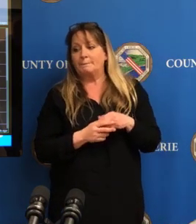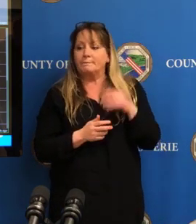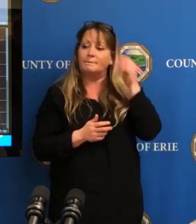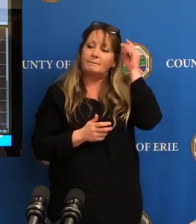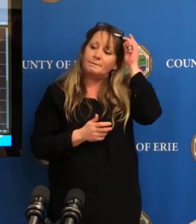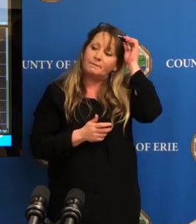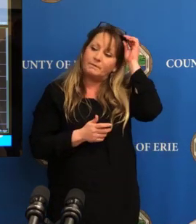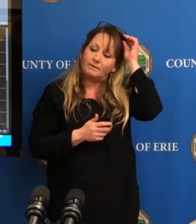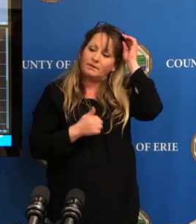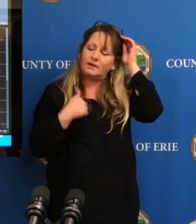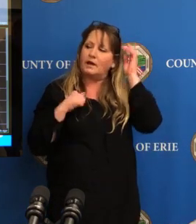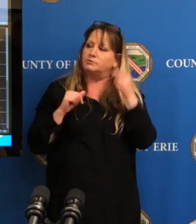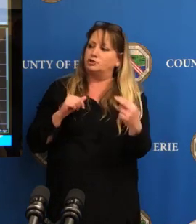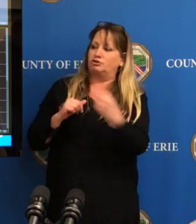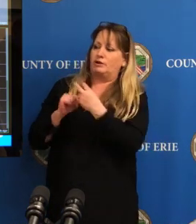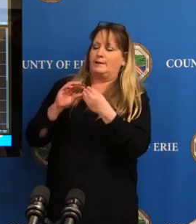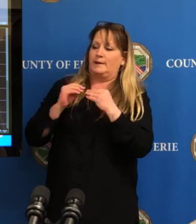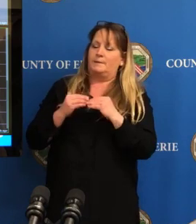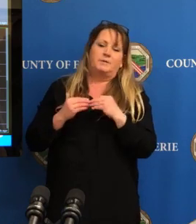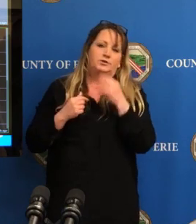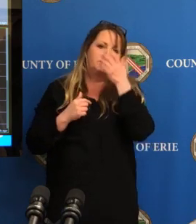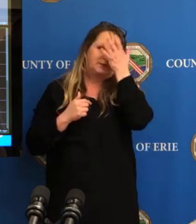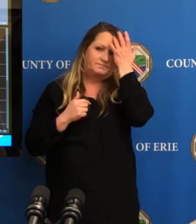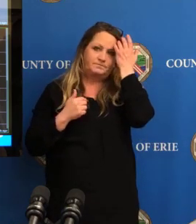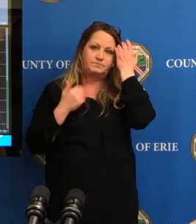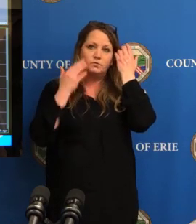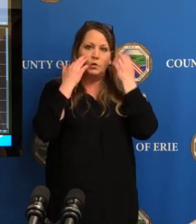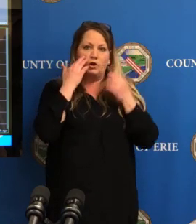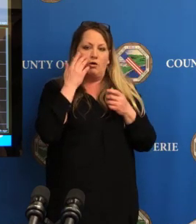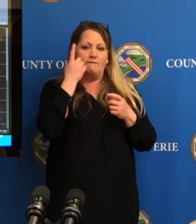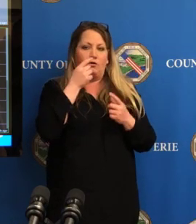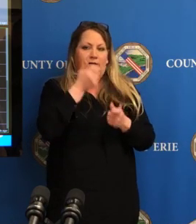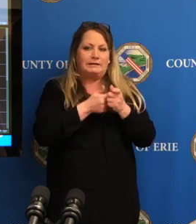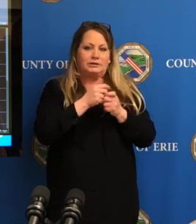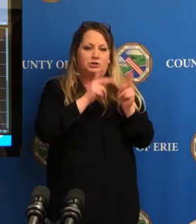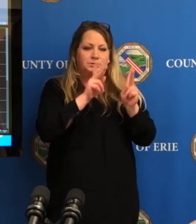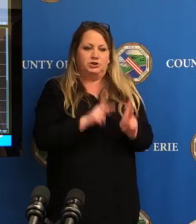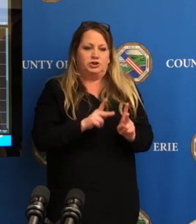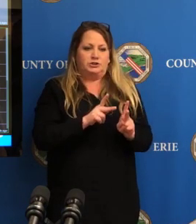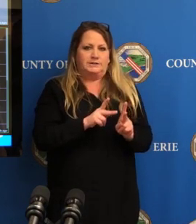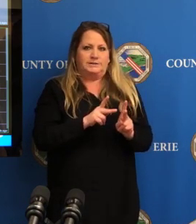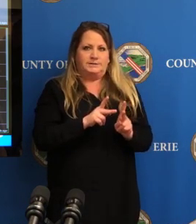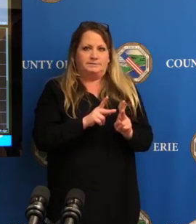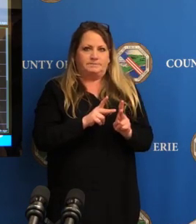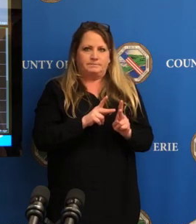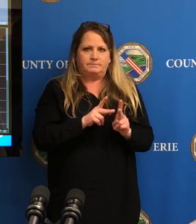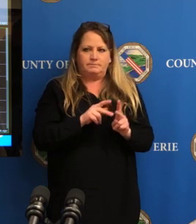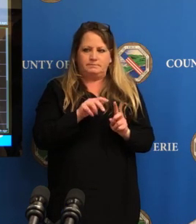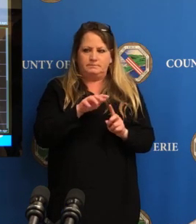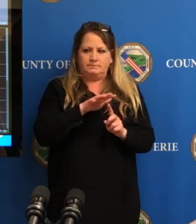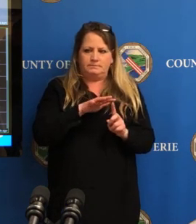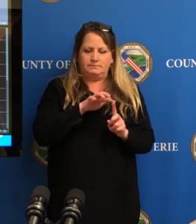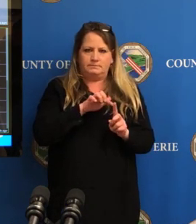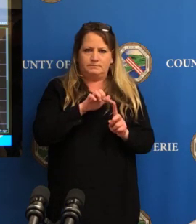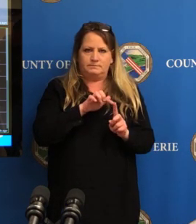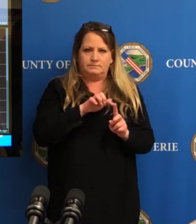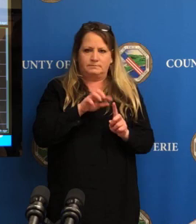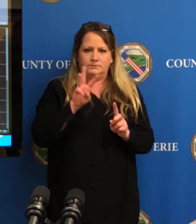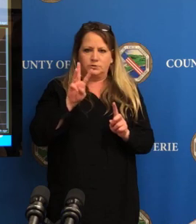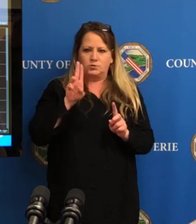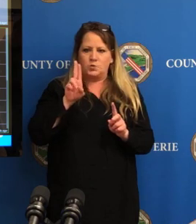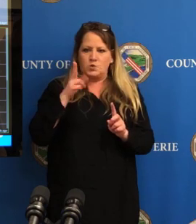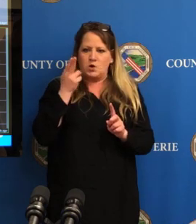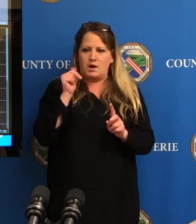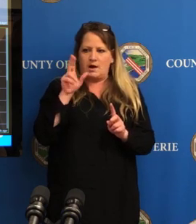I'm just watching the numbers, and we know that for every individual, at least as in the Wuhan area, that contracted